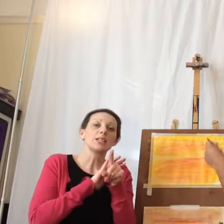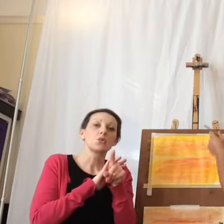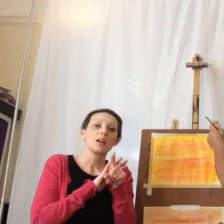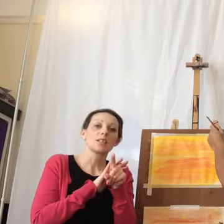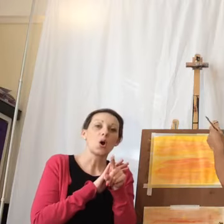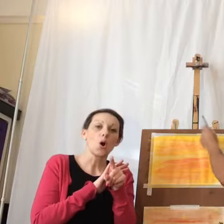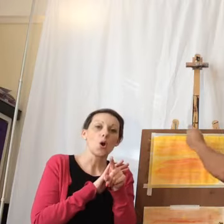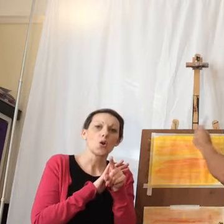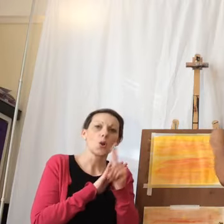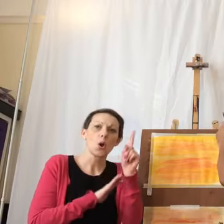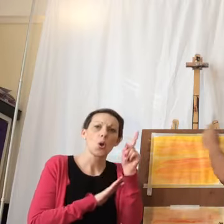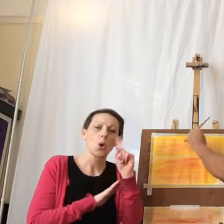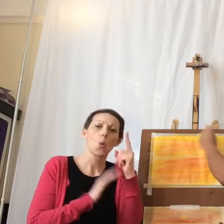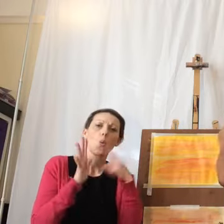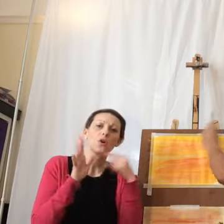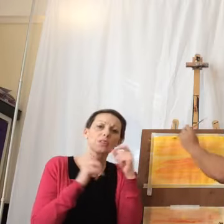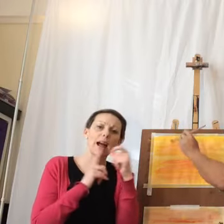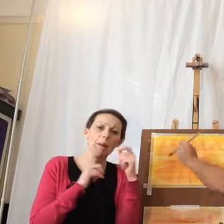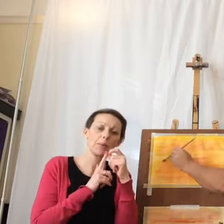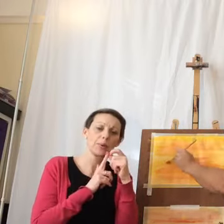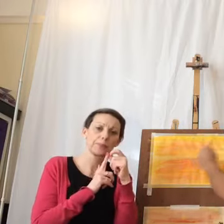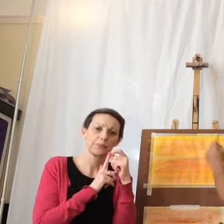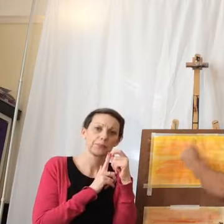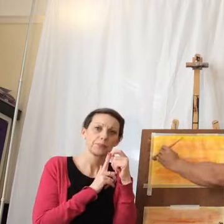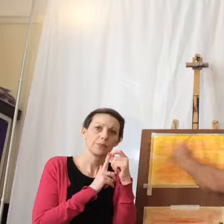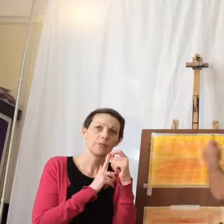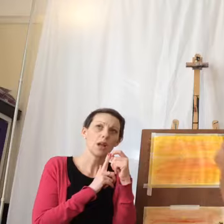send it to us on Messenger, WhatsApp,